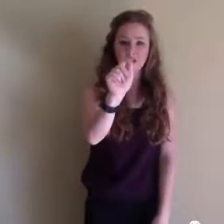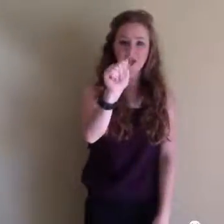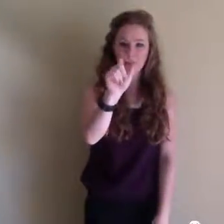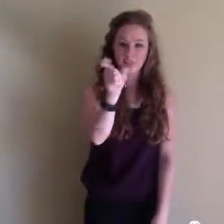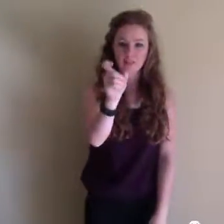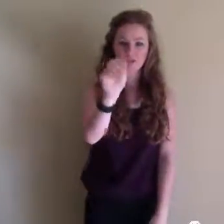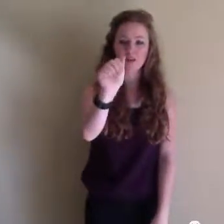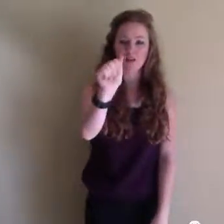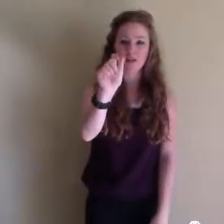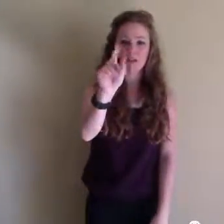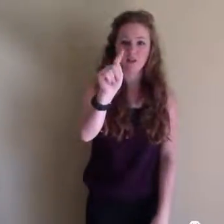having